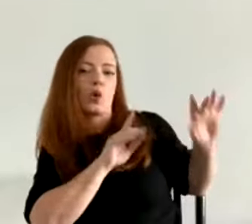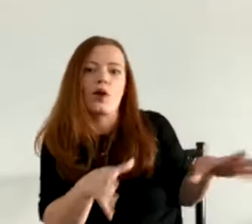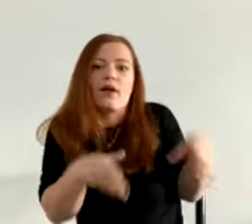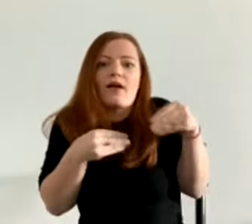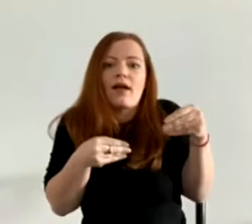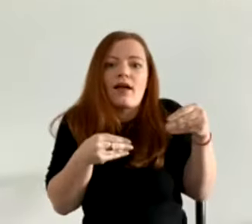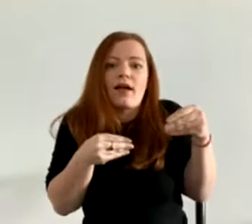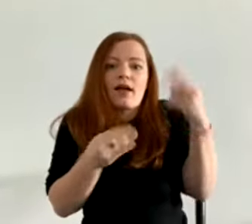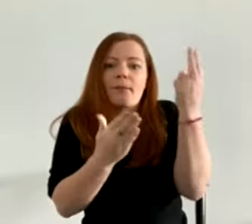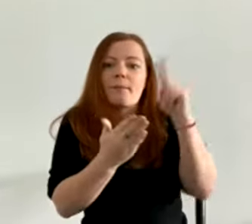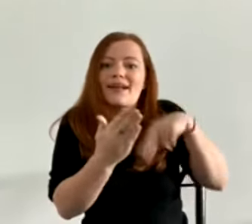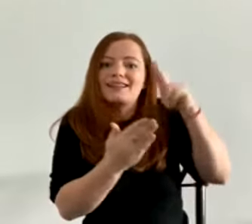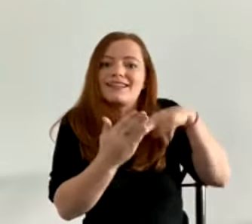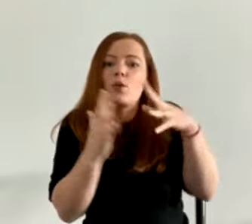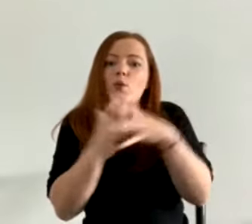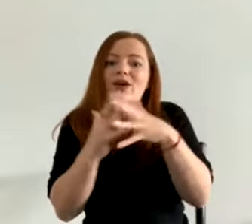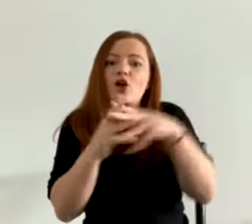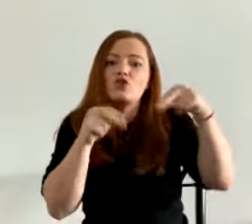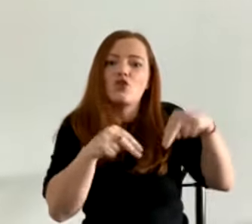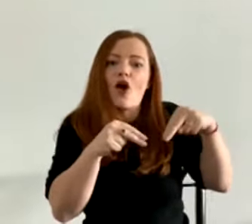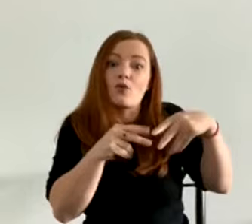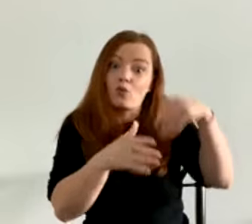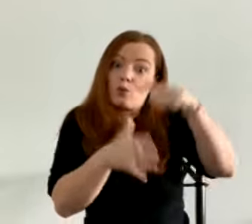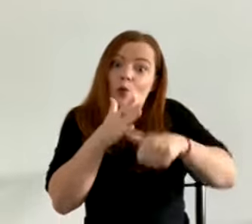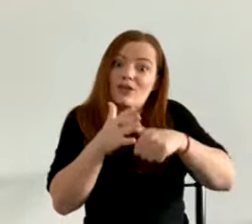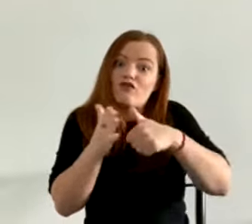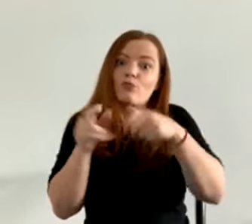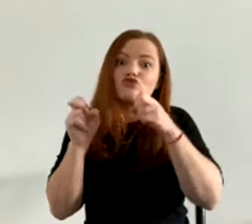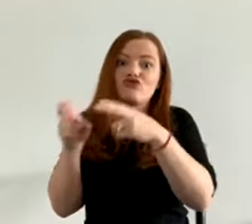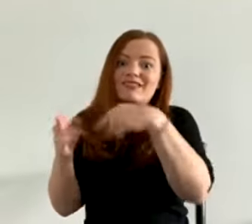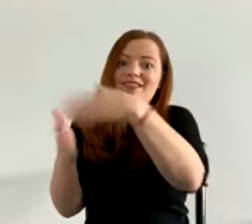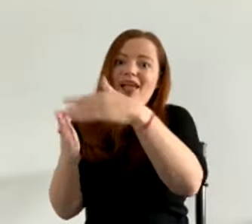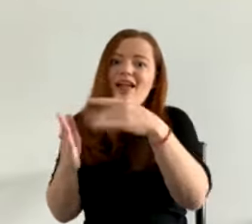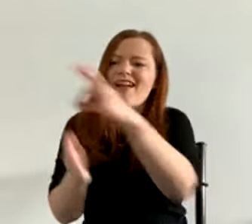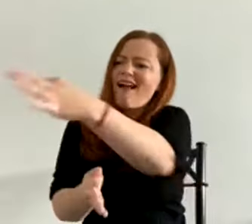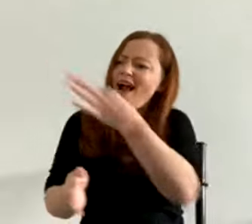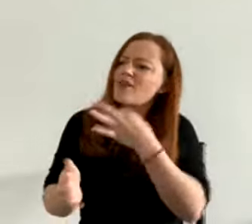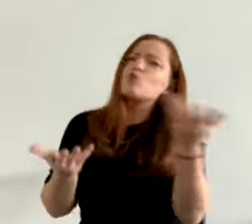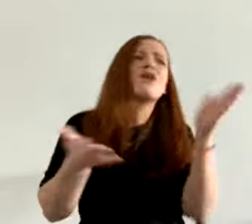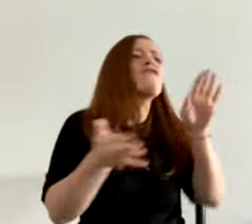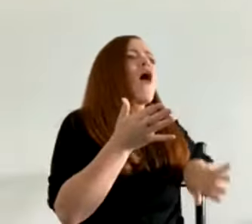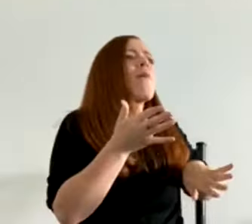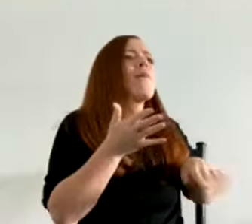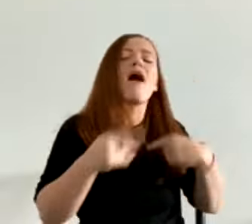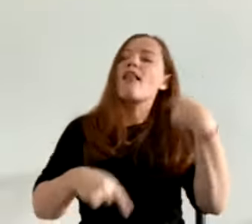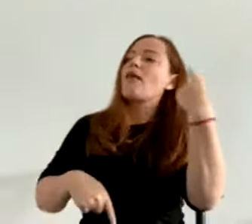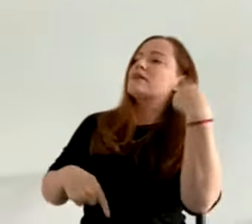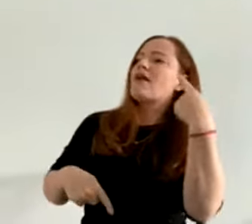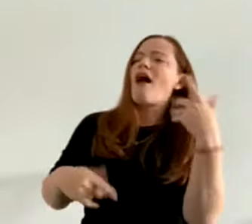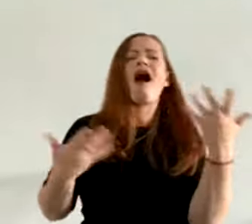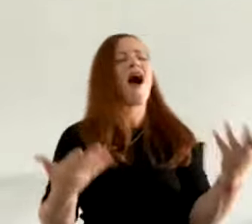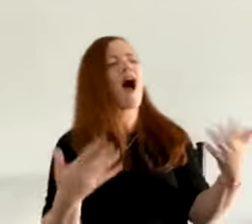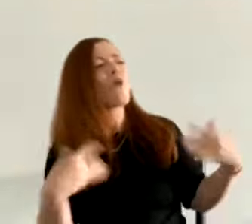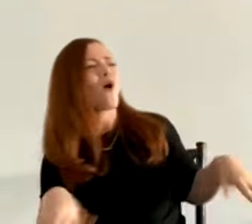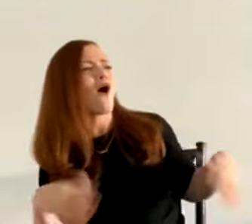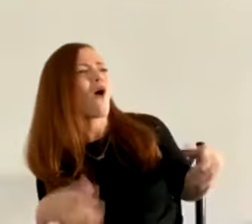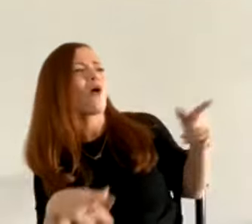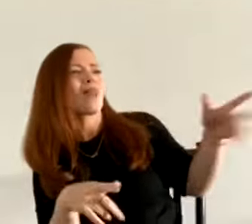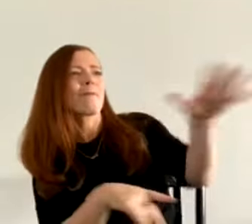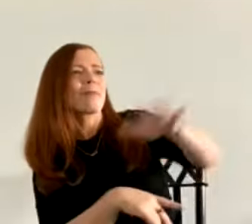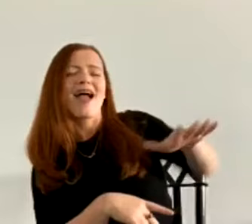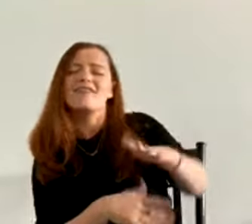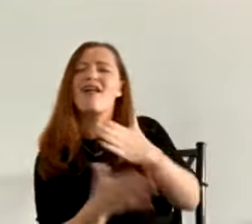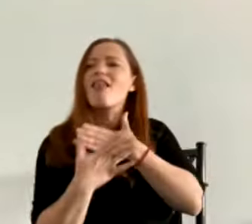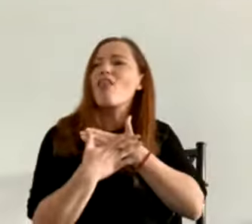street vendor. He asked where we were from. When we said London, he replied, "Man, that place, I freaking love